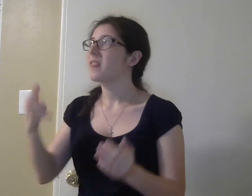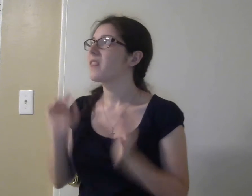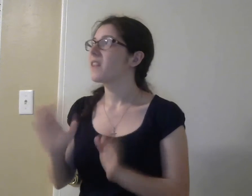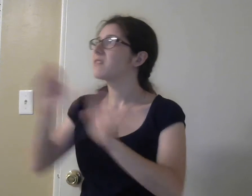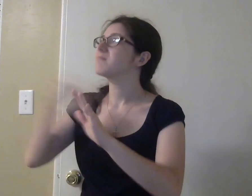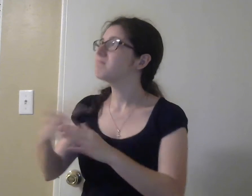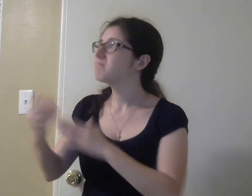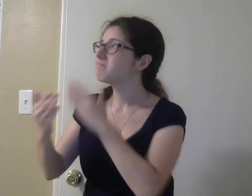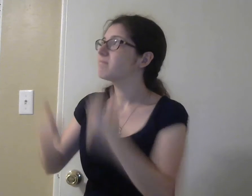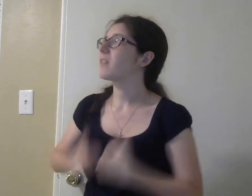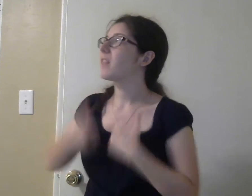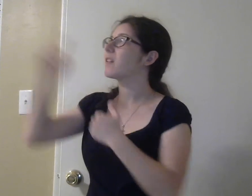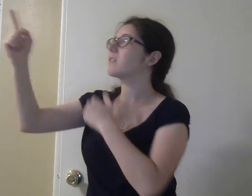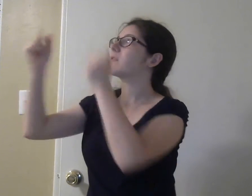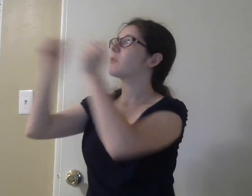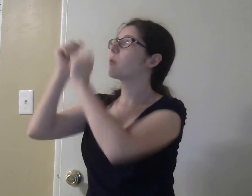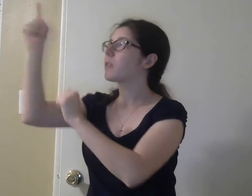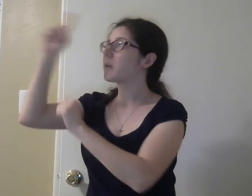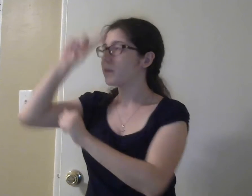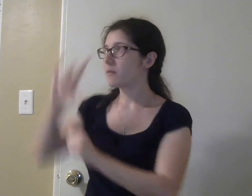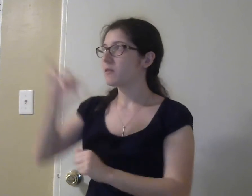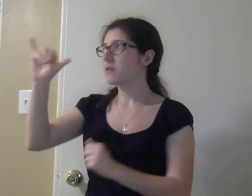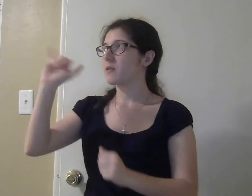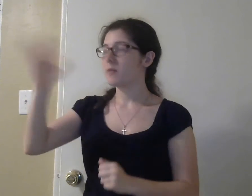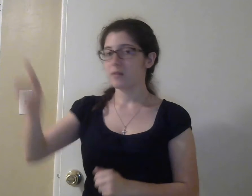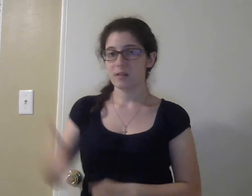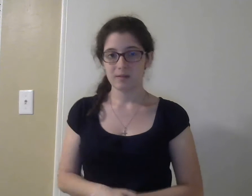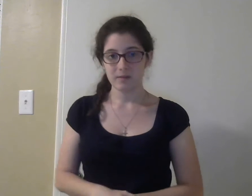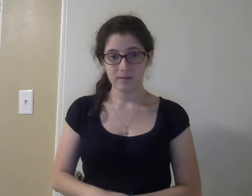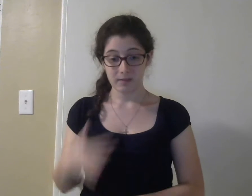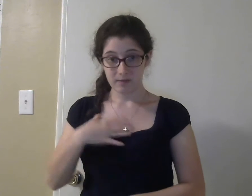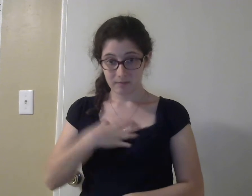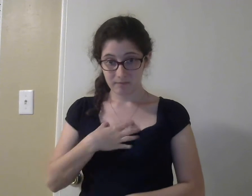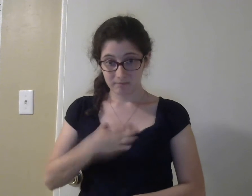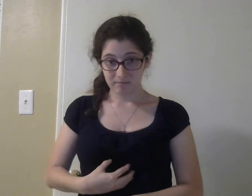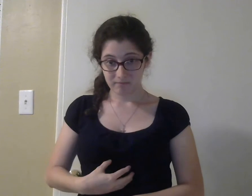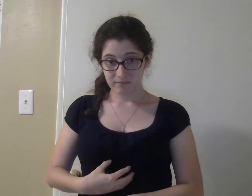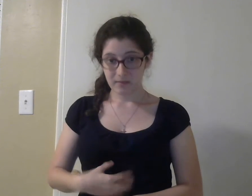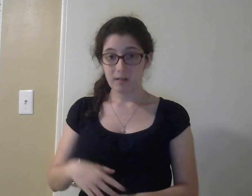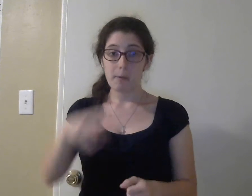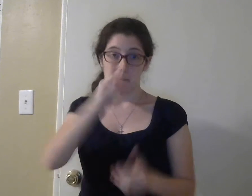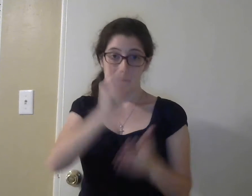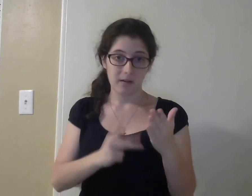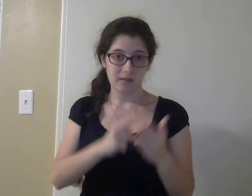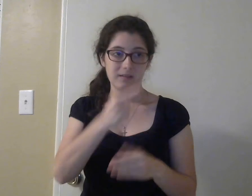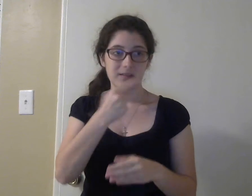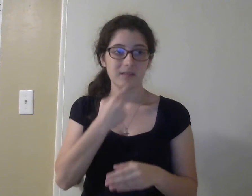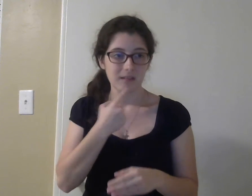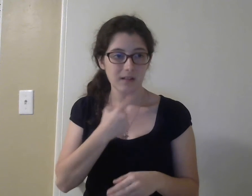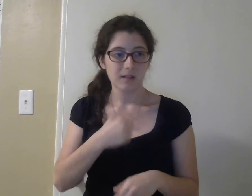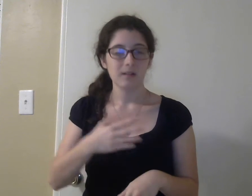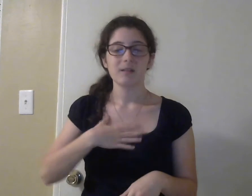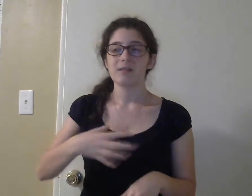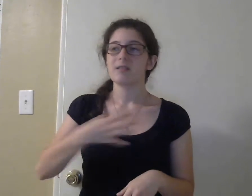two. My desire is to depart and be with Christ. Pray that into reality